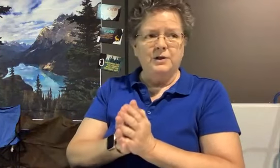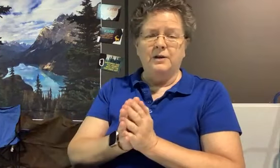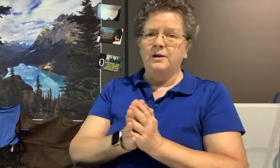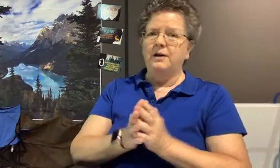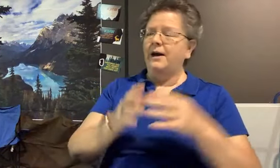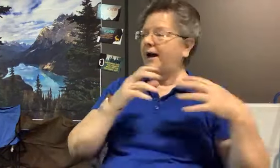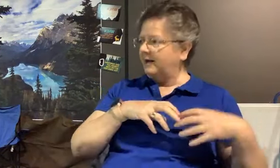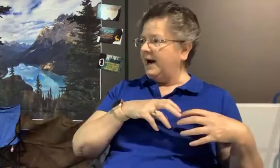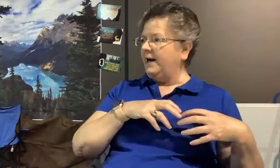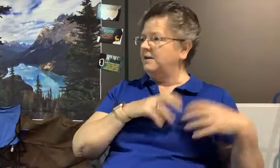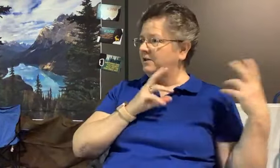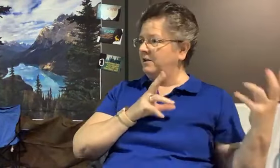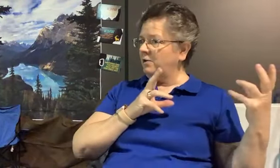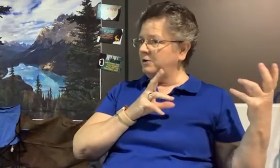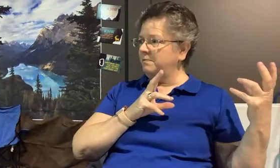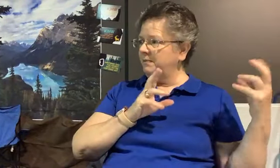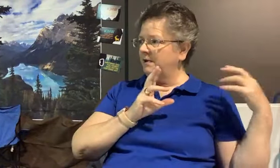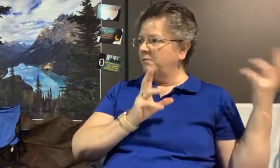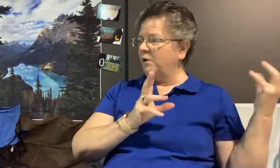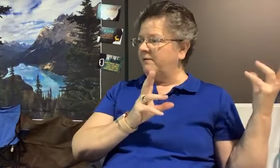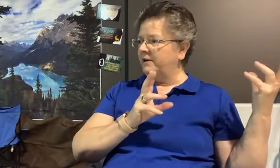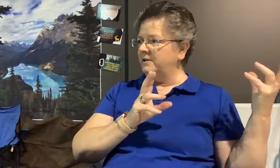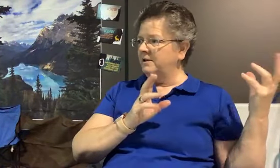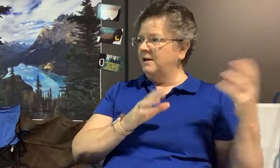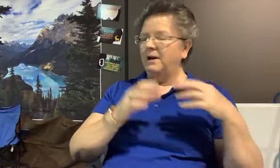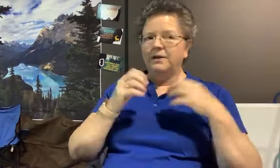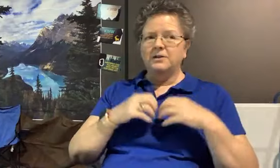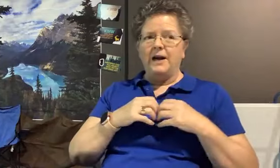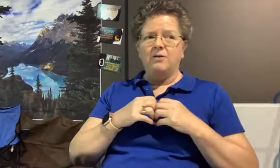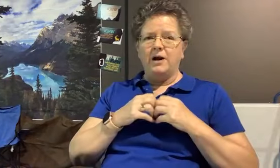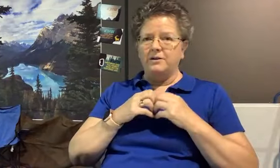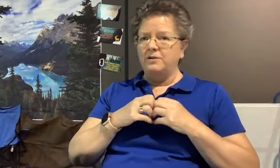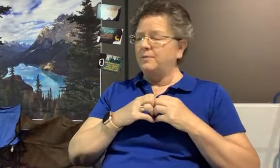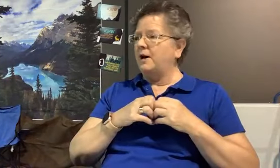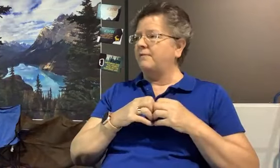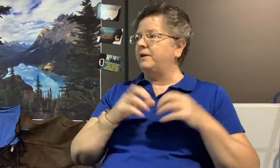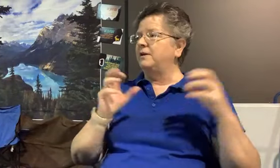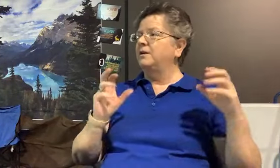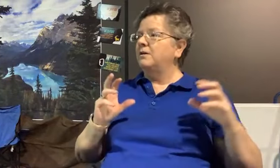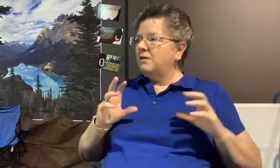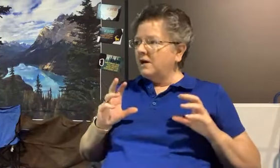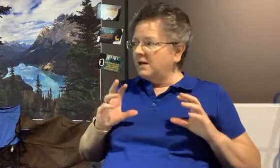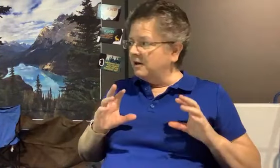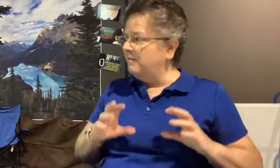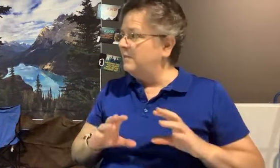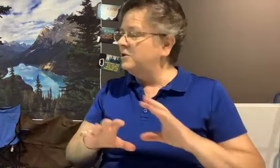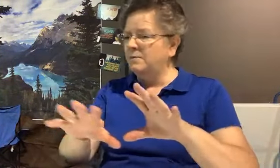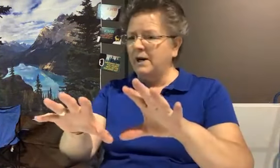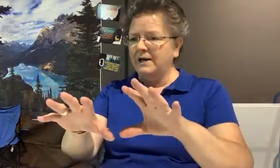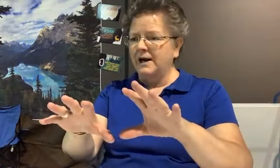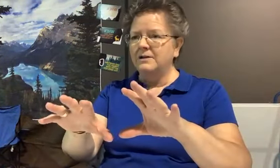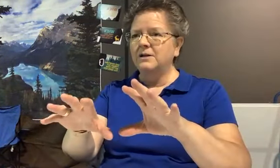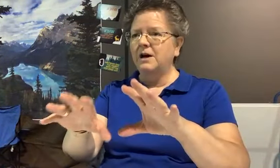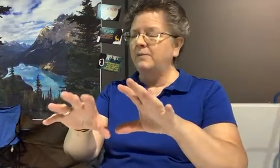halted, Haggai, the old prophet, and Zechariah, the new prophet, are kind of commissioned by God to come